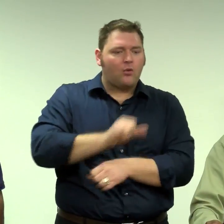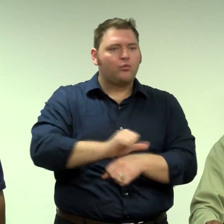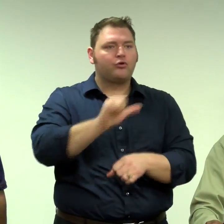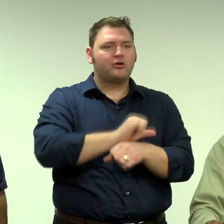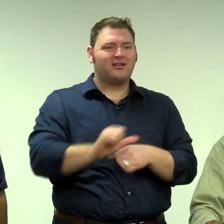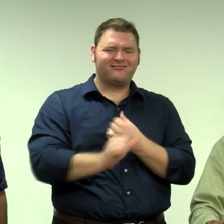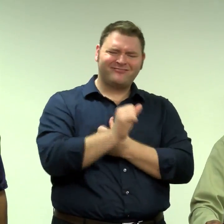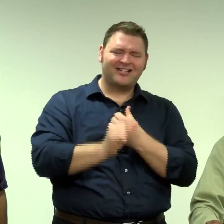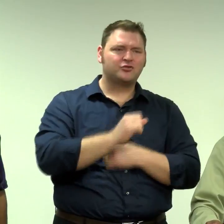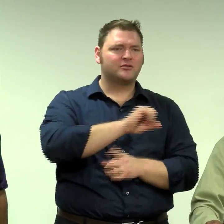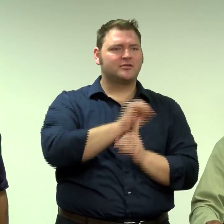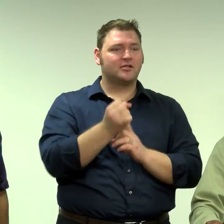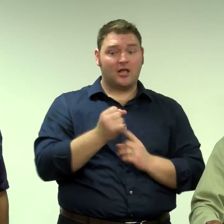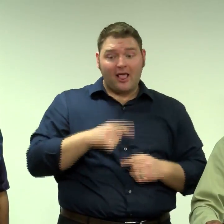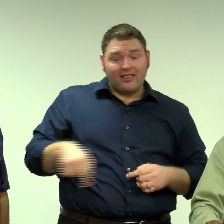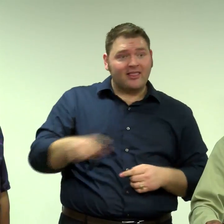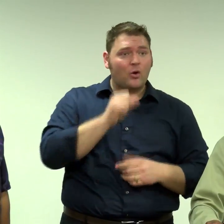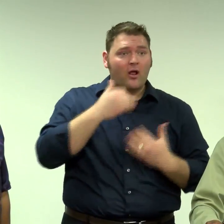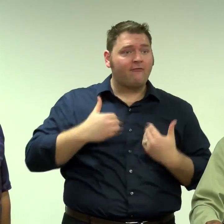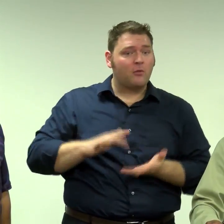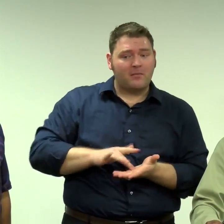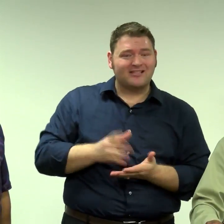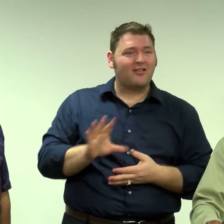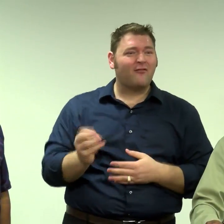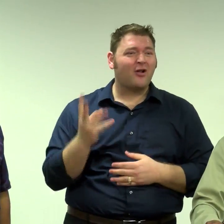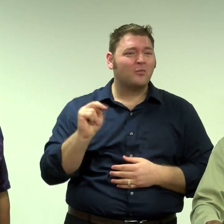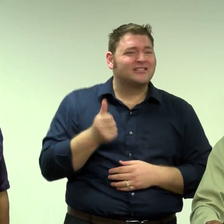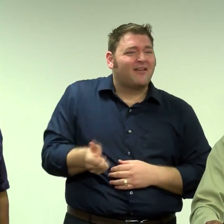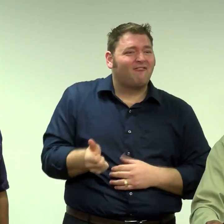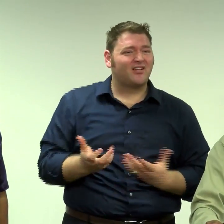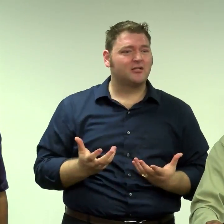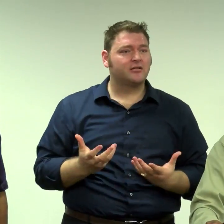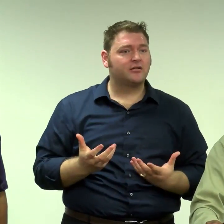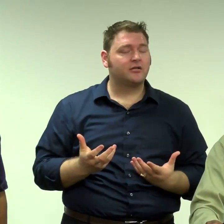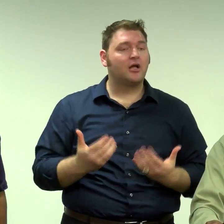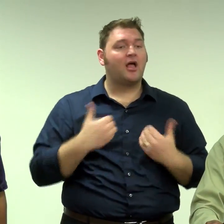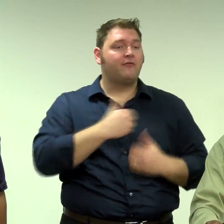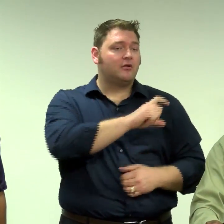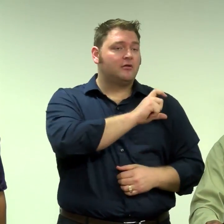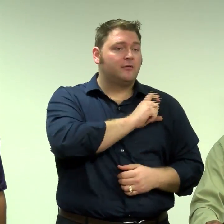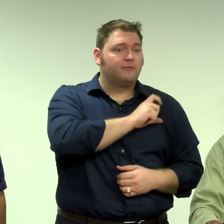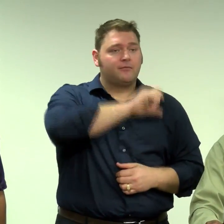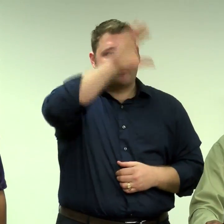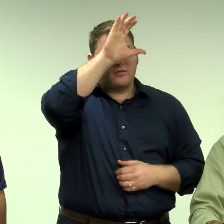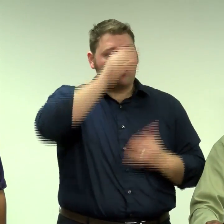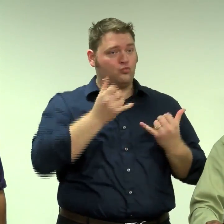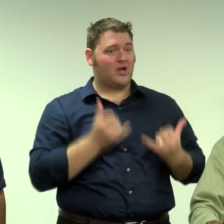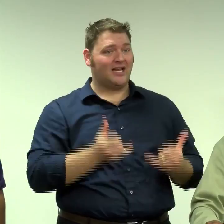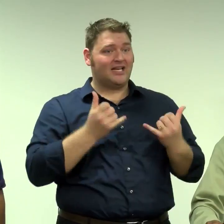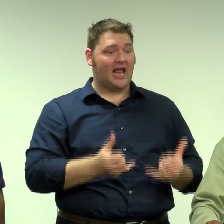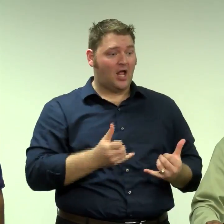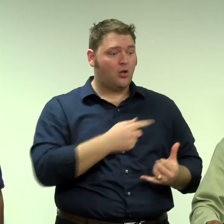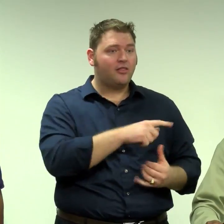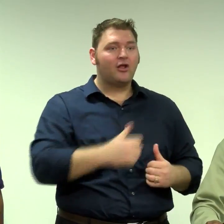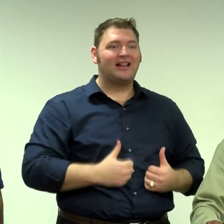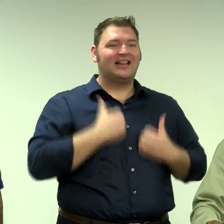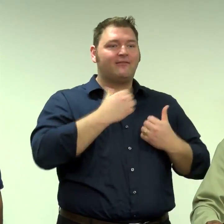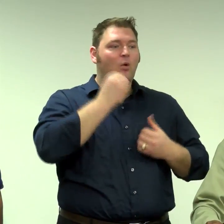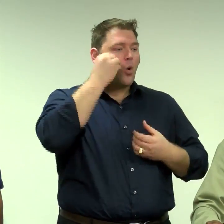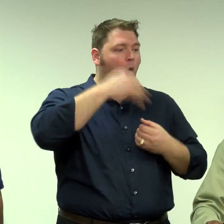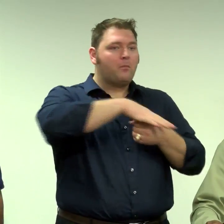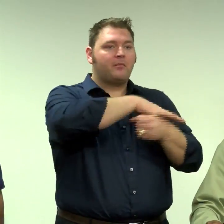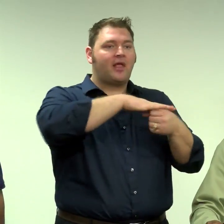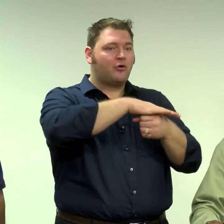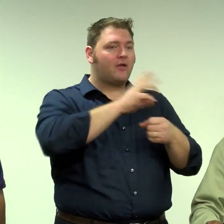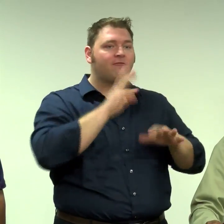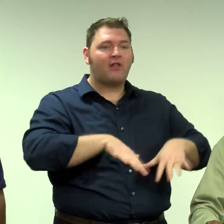responders who are going without their medicine. I have police officers and firefighters right now who are living in neighborhoods